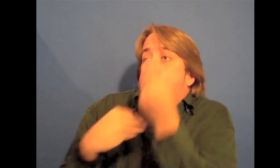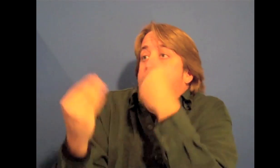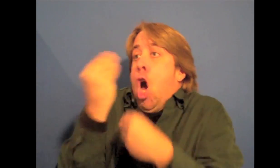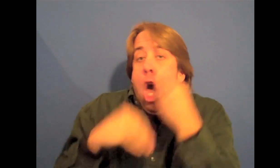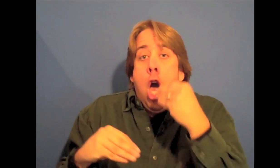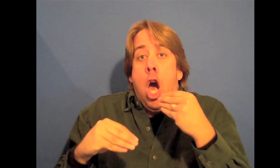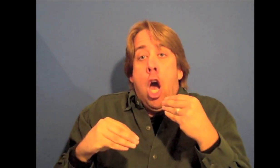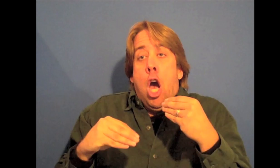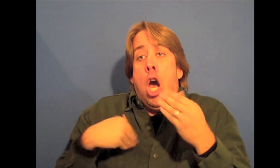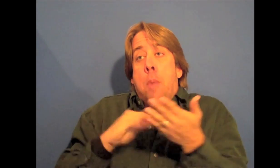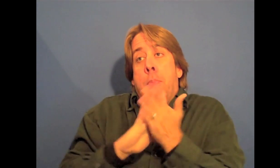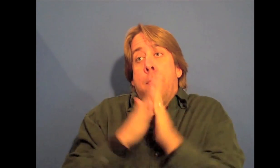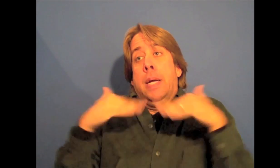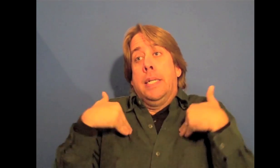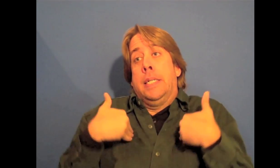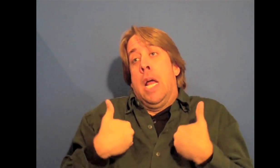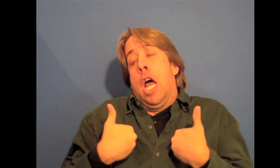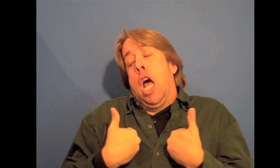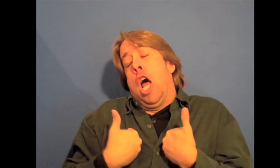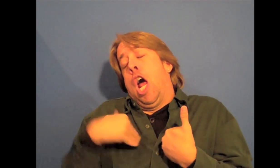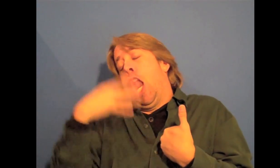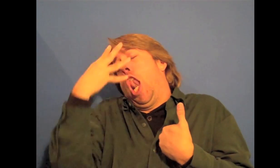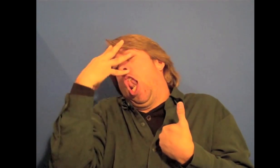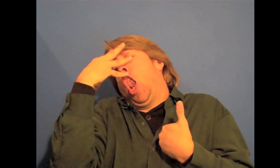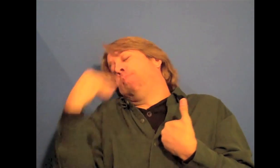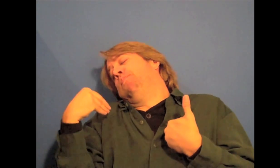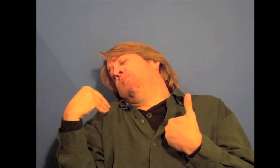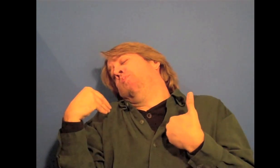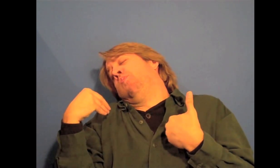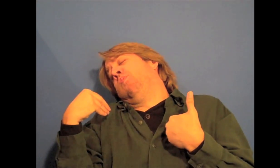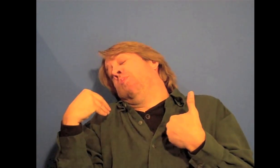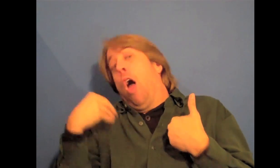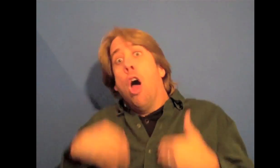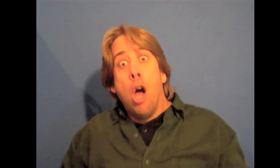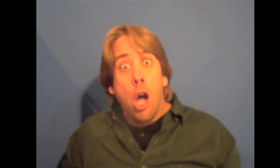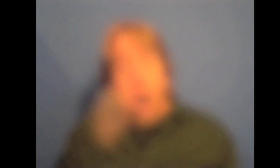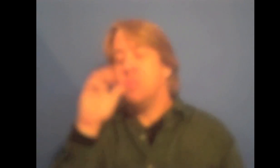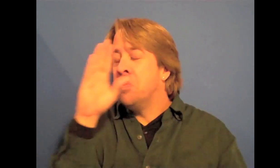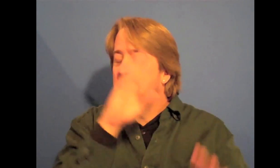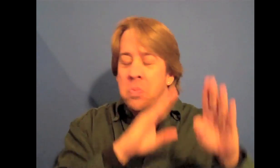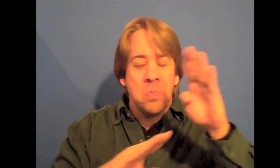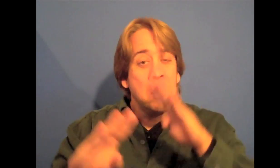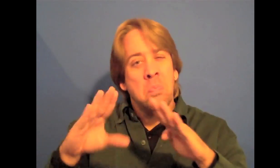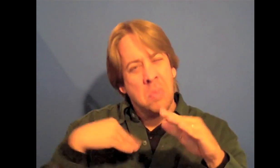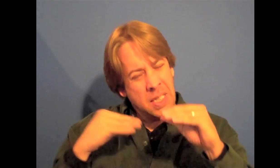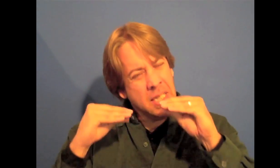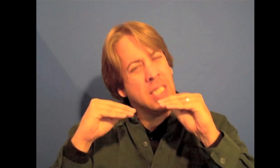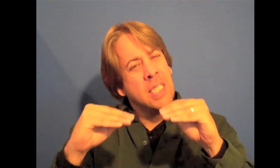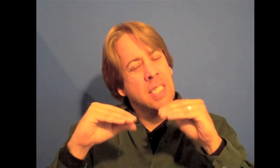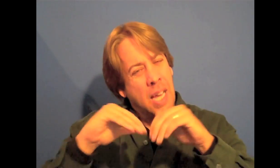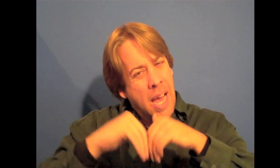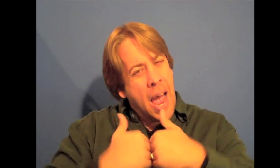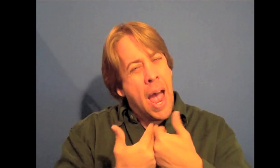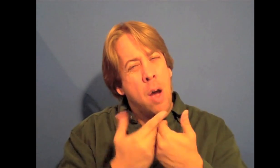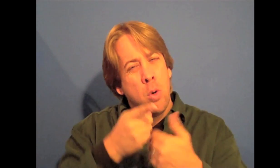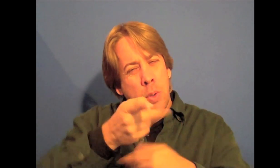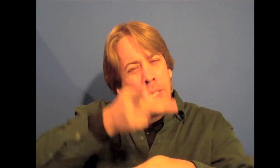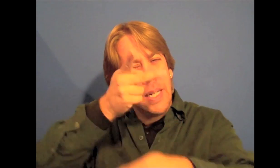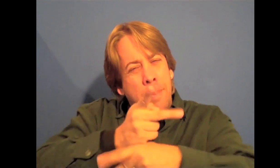and I tried to stay awake and I tried to guard the cattle but my eyelids got drowsy? Then I would show you how